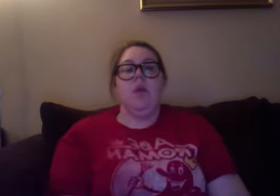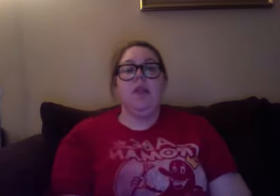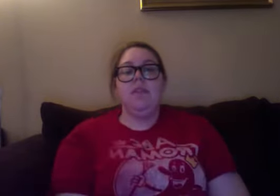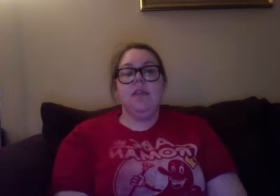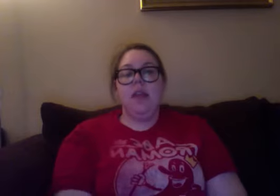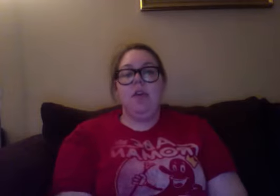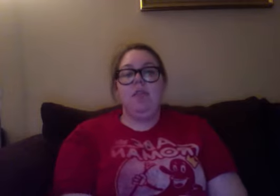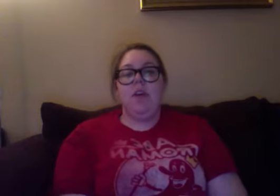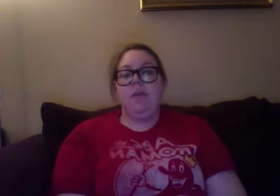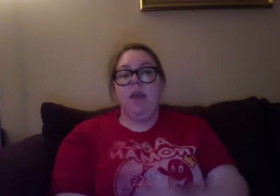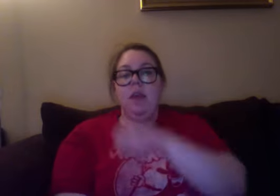to love something,